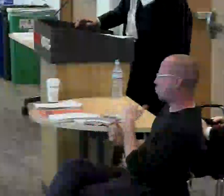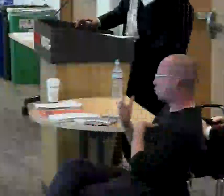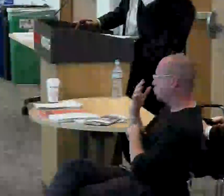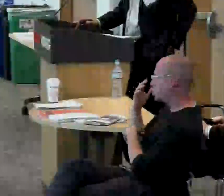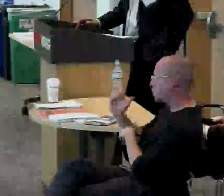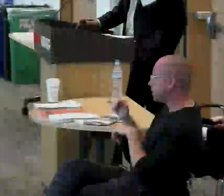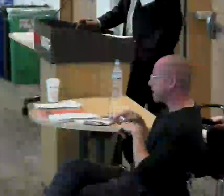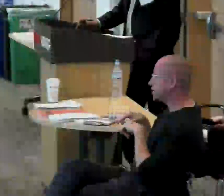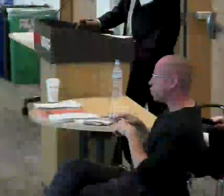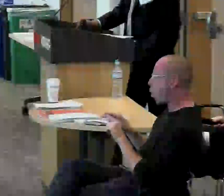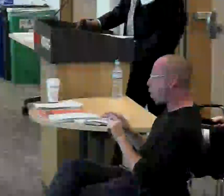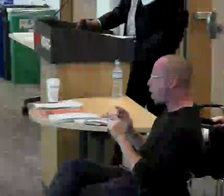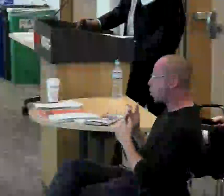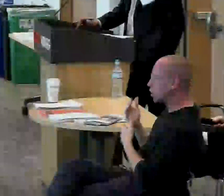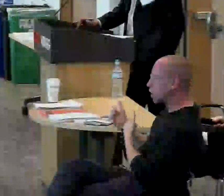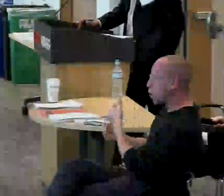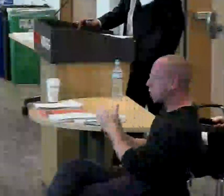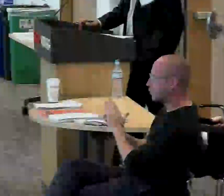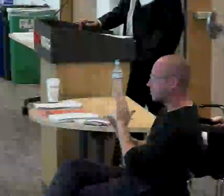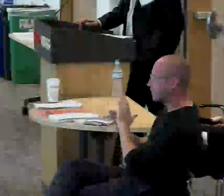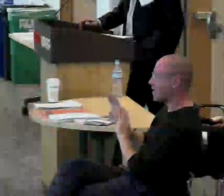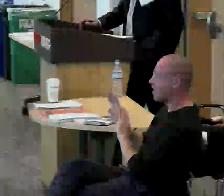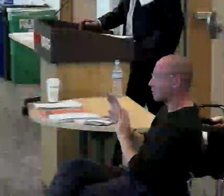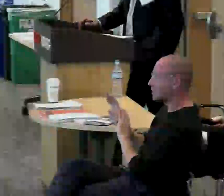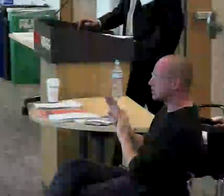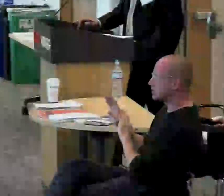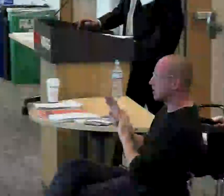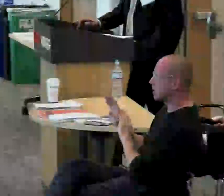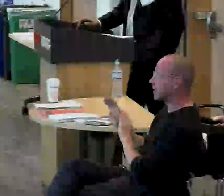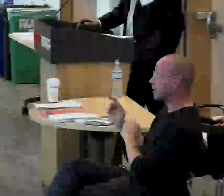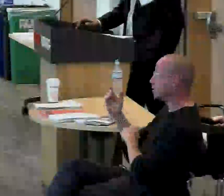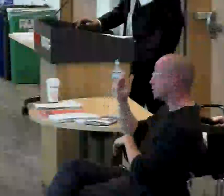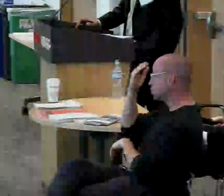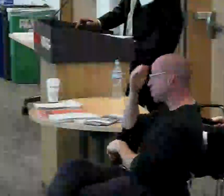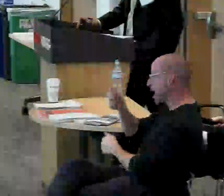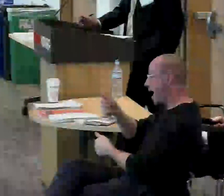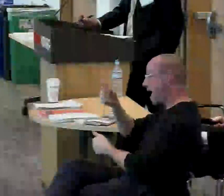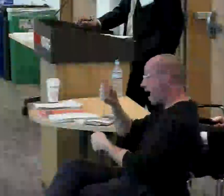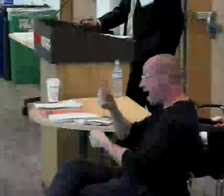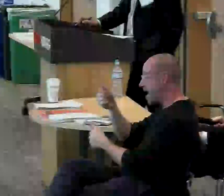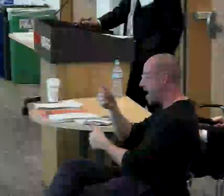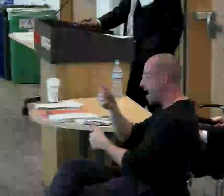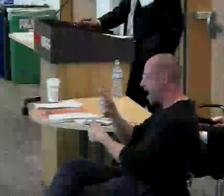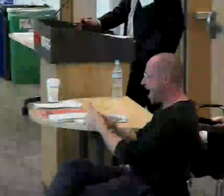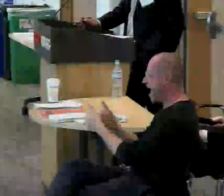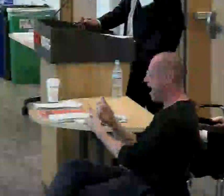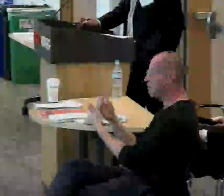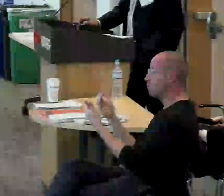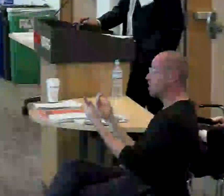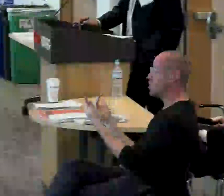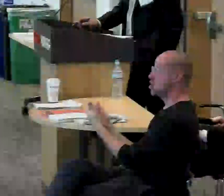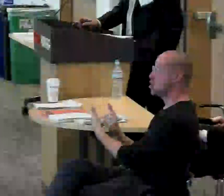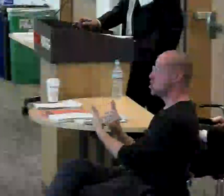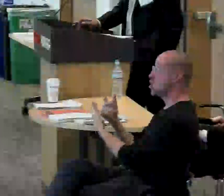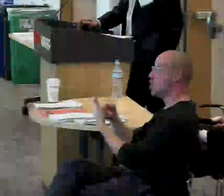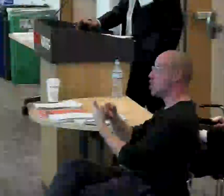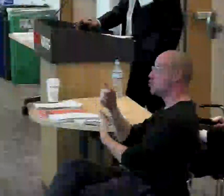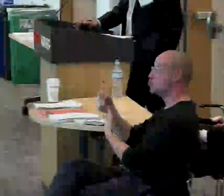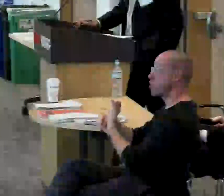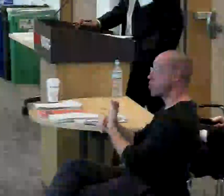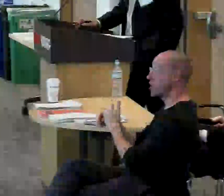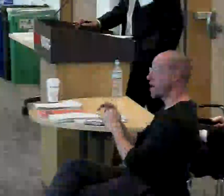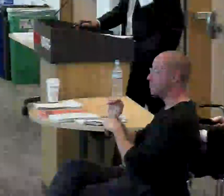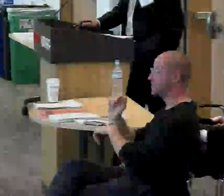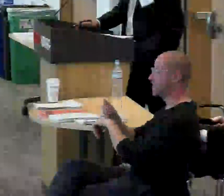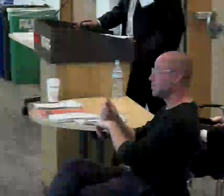on. But there's certainly, with every new thing that happens nationally, there's some type of